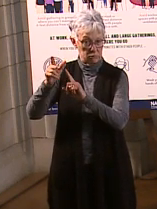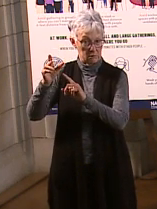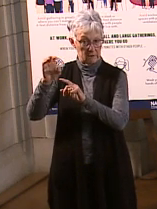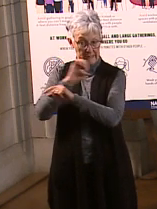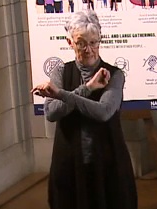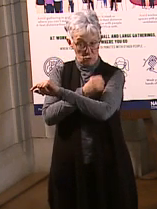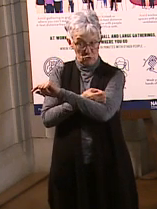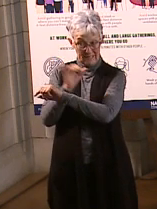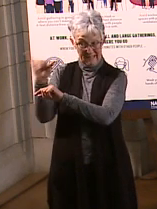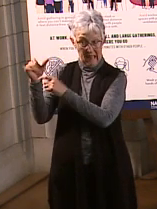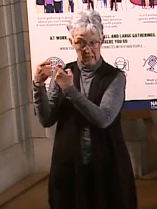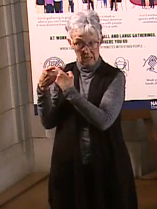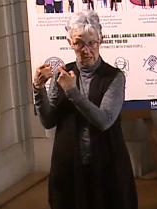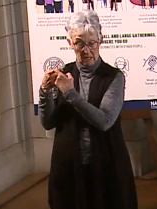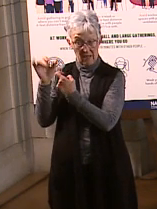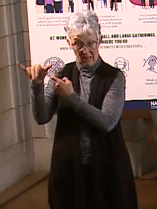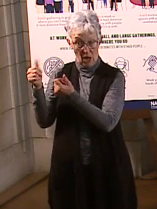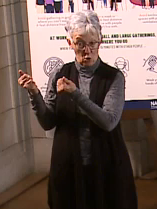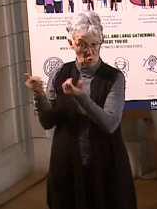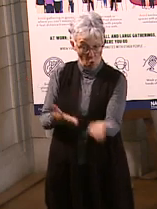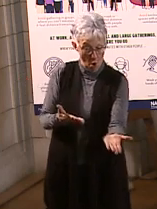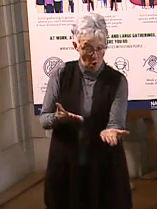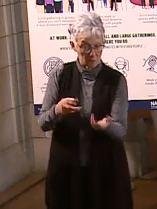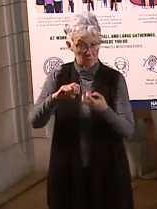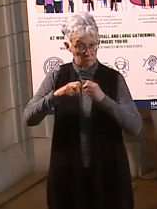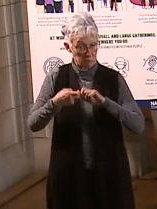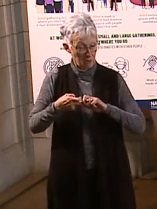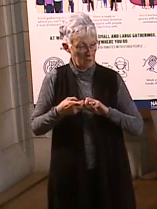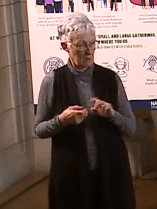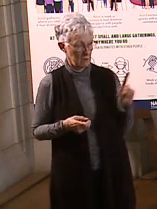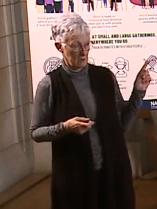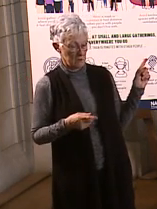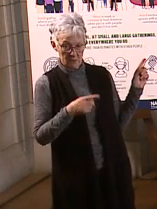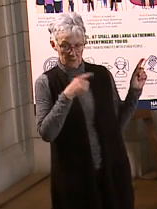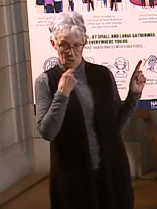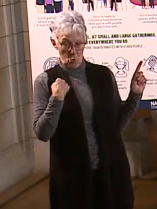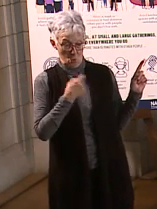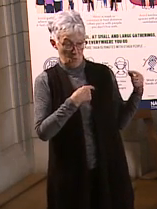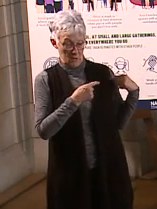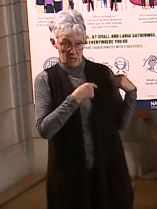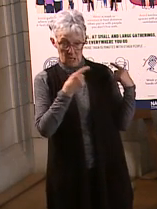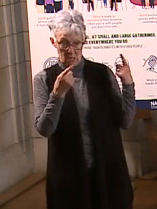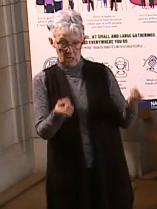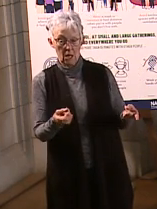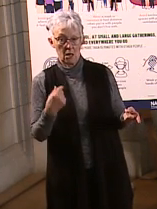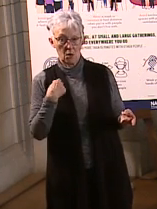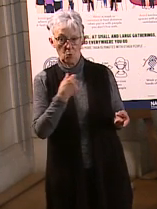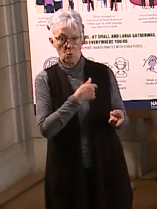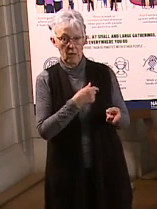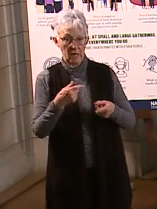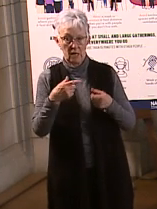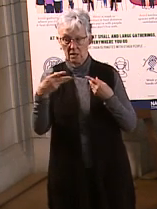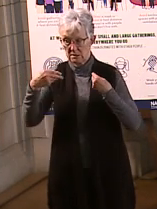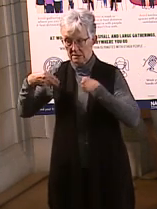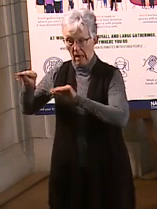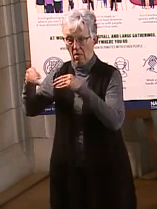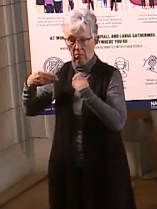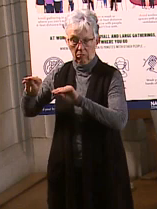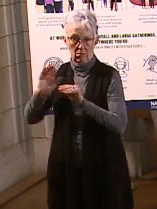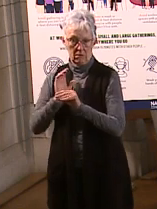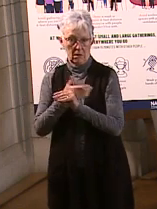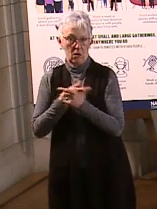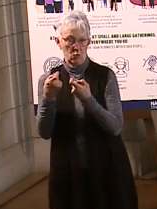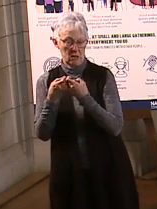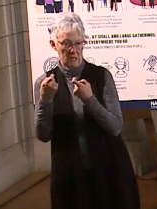I believe through this entire thing, we have been a net exporter of energy. So while wind has not been able to really generate